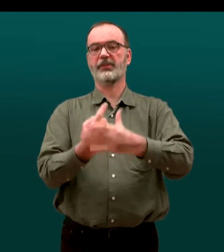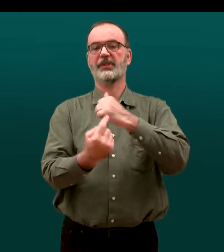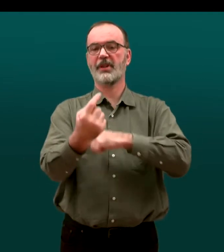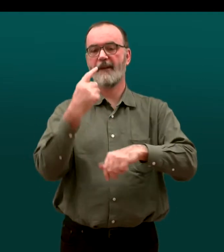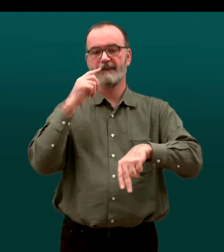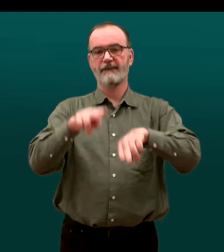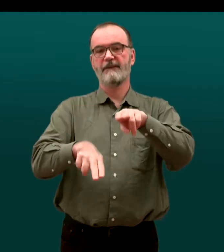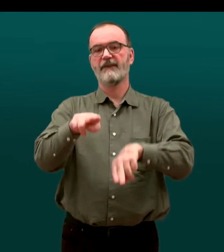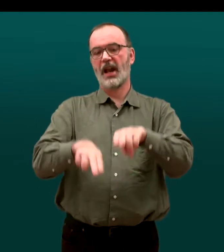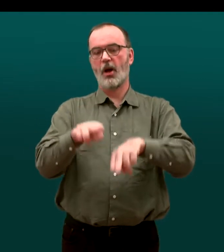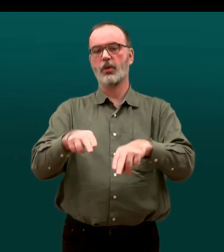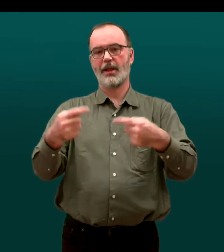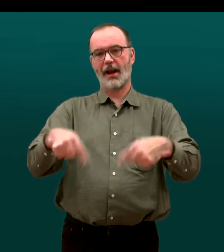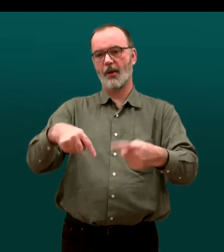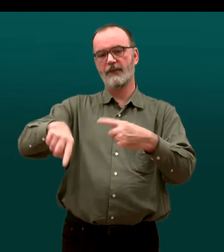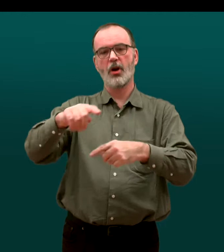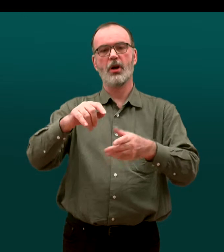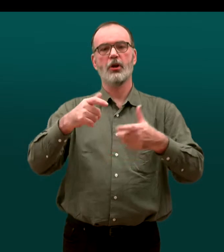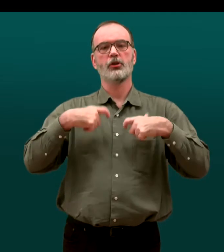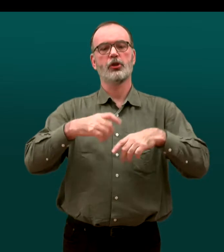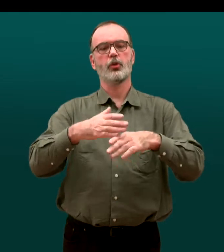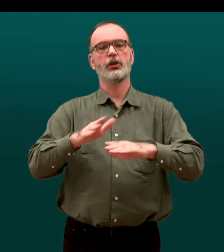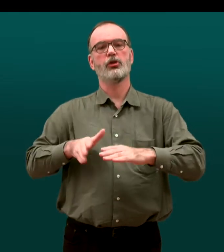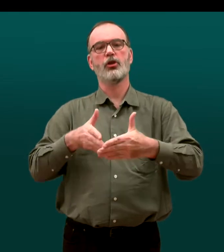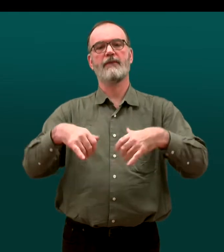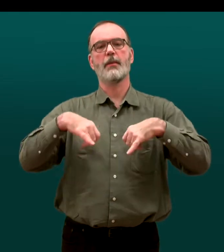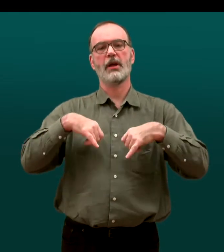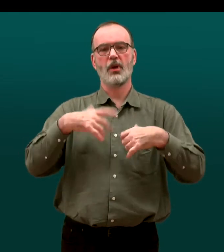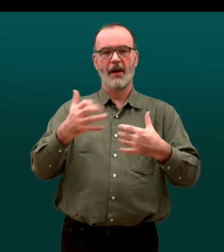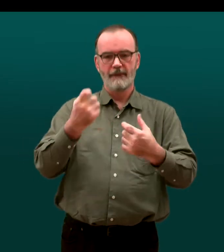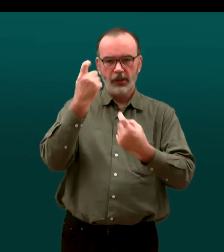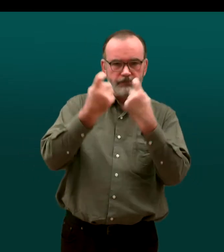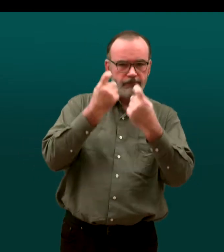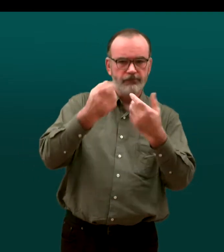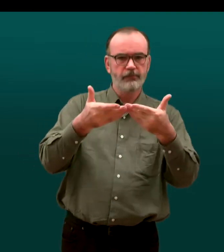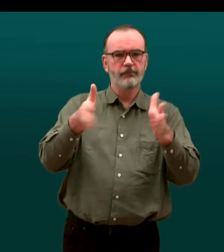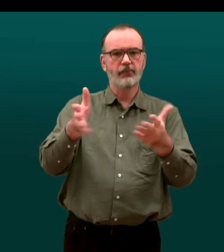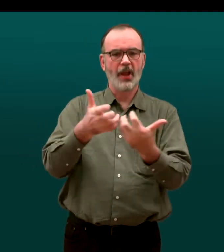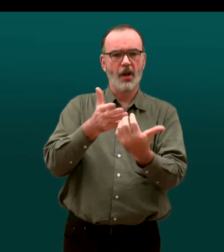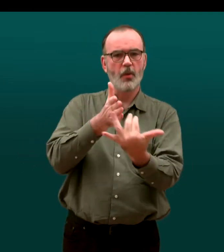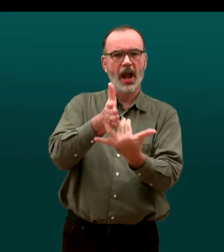Undertake a self-evaluation to allow social work services managers to consider a range of accessibility